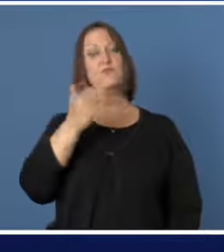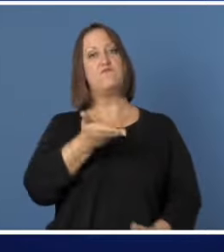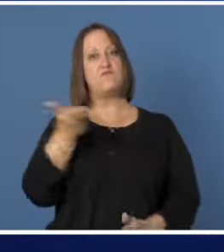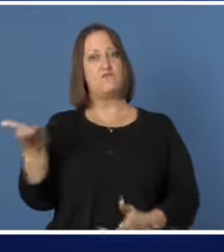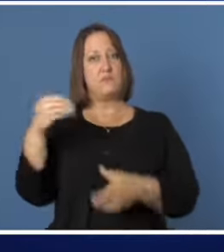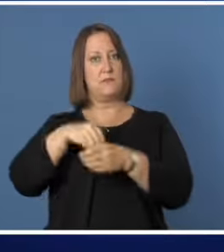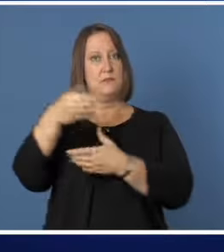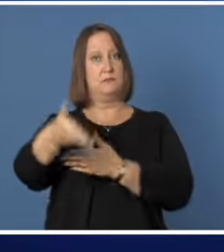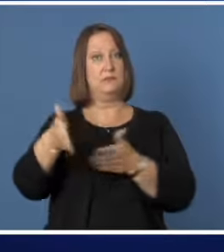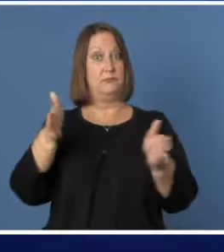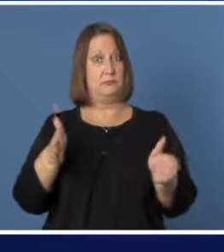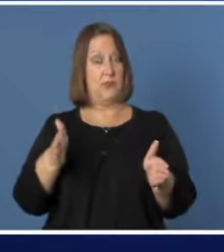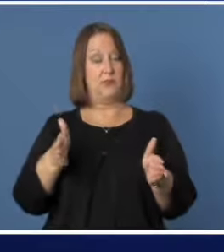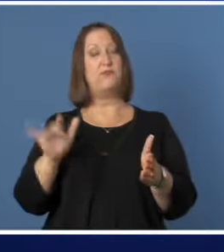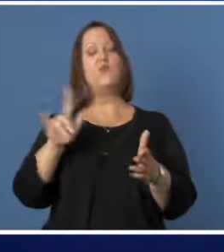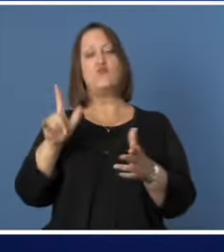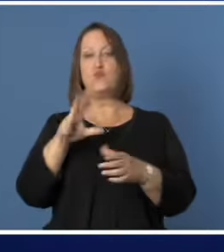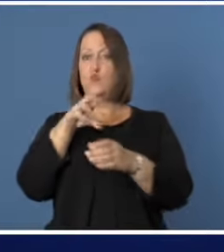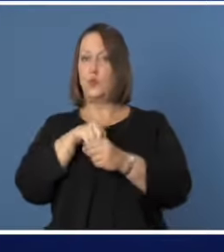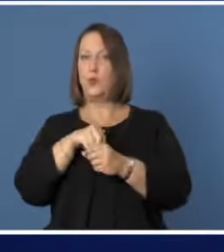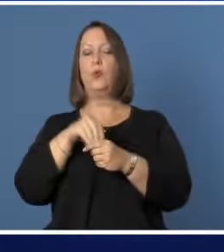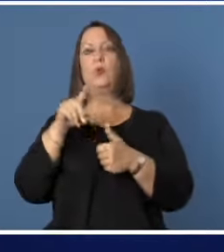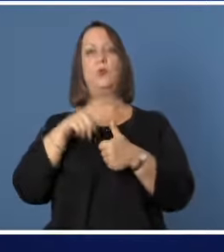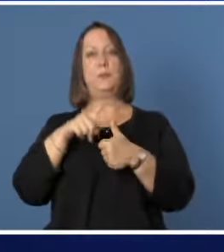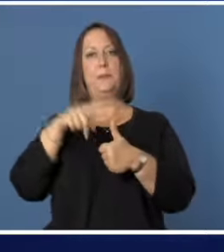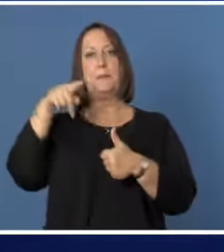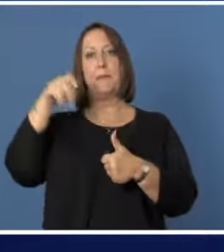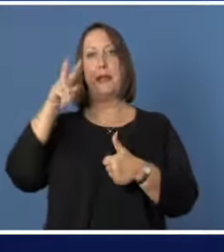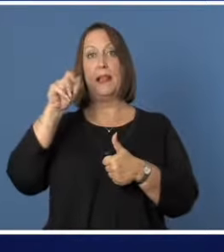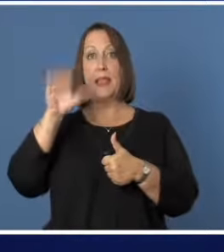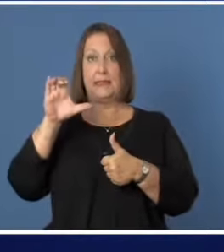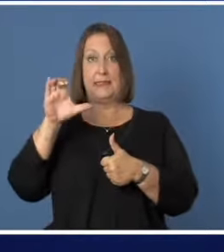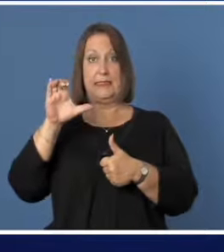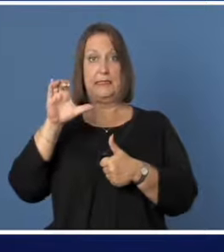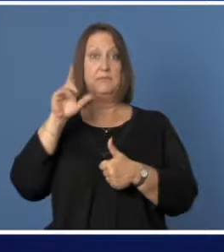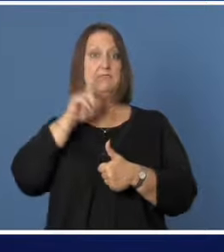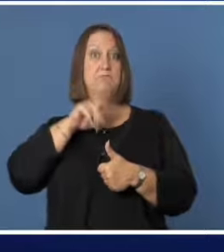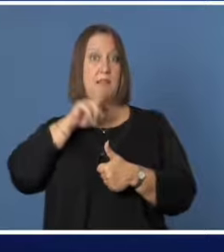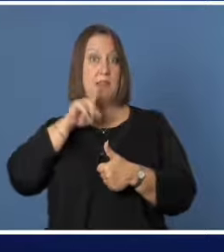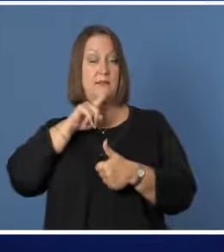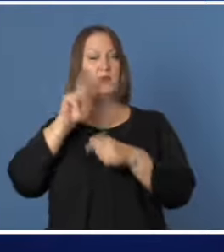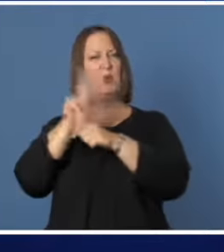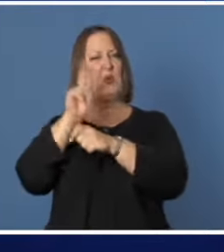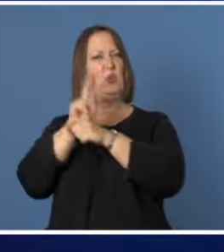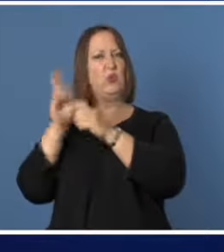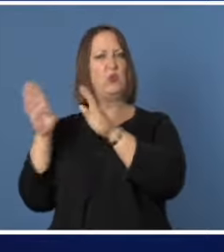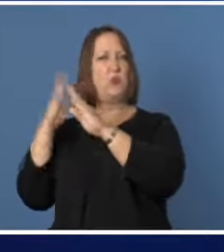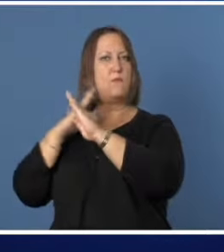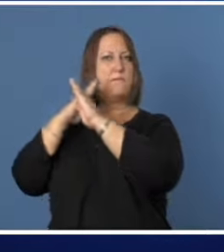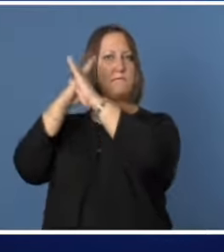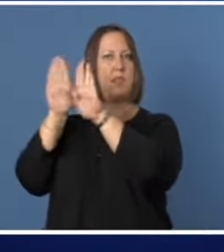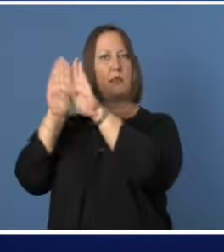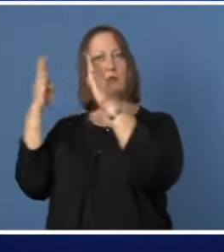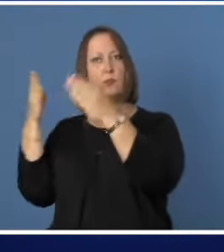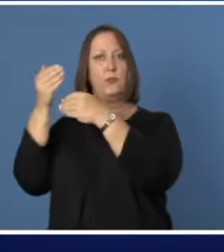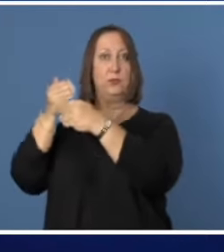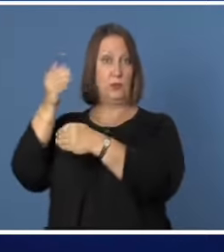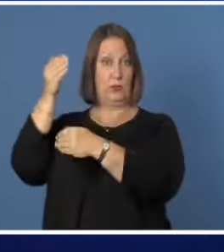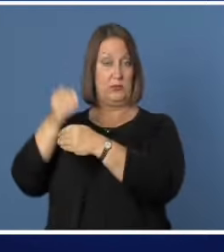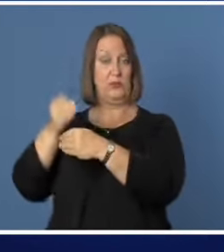it includes a roll of duct tape and scissors, and plastic